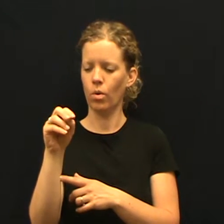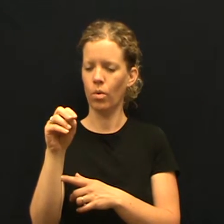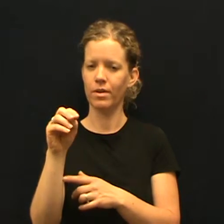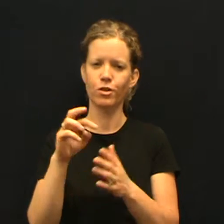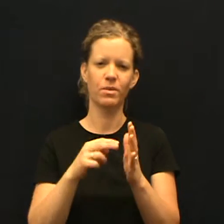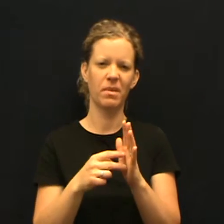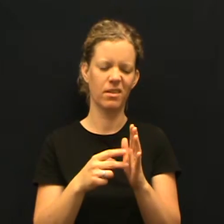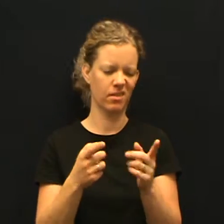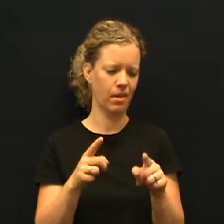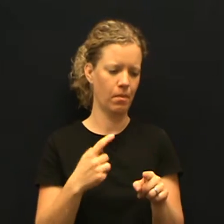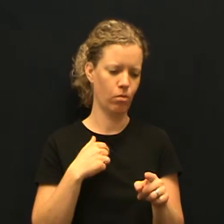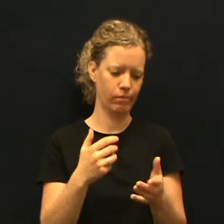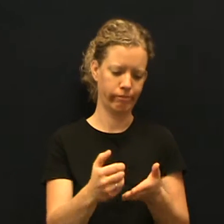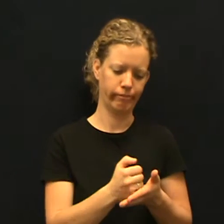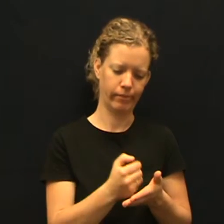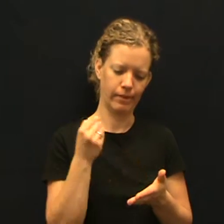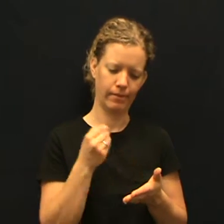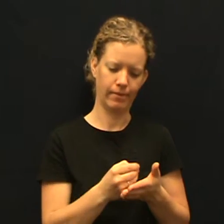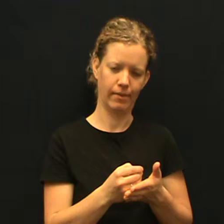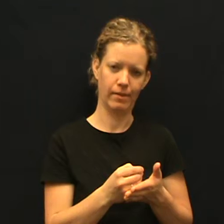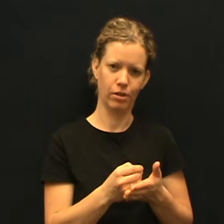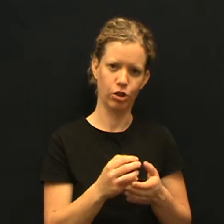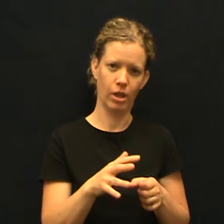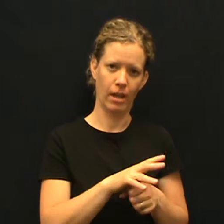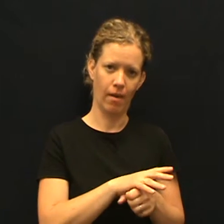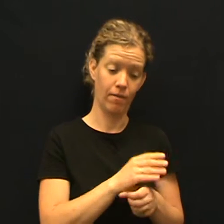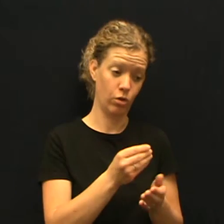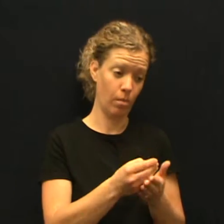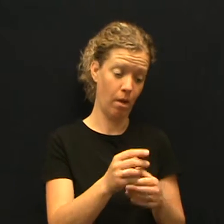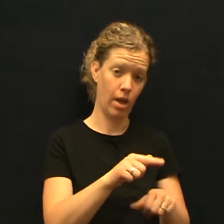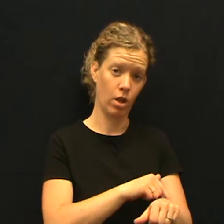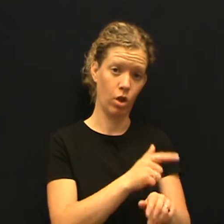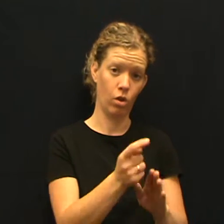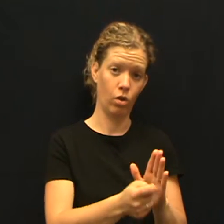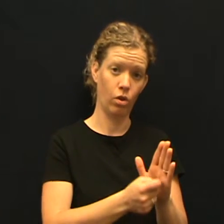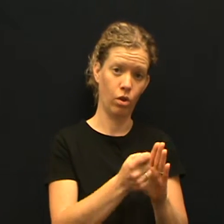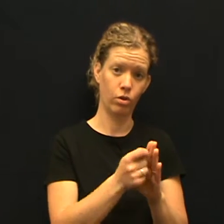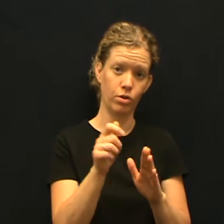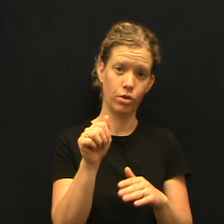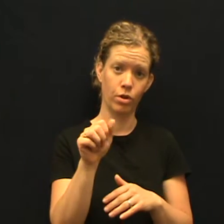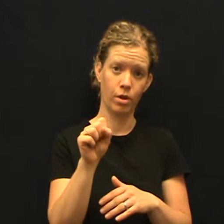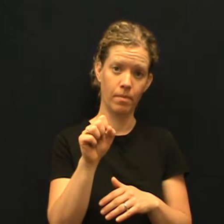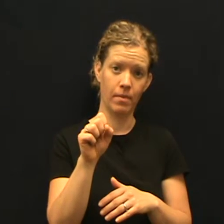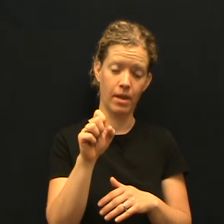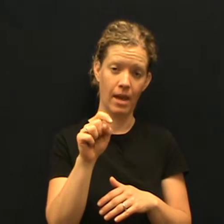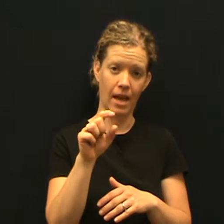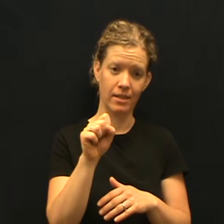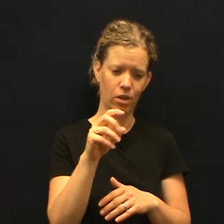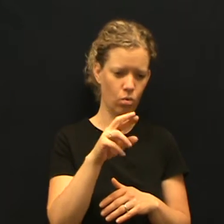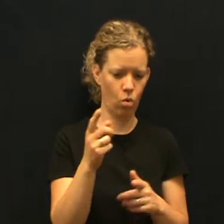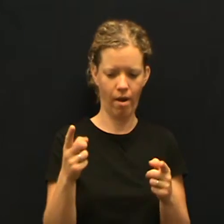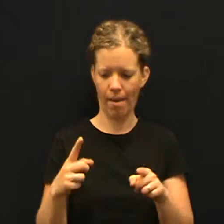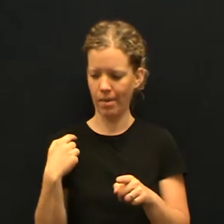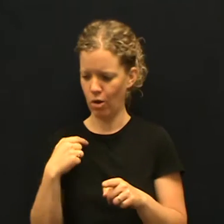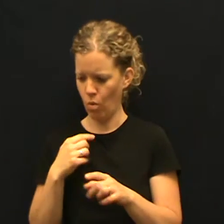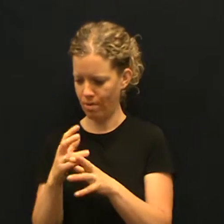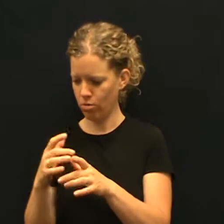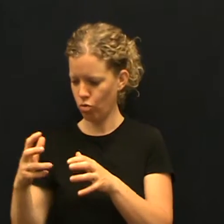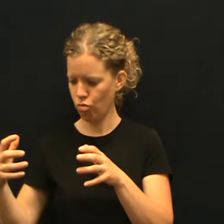to purchase our long-term assets, or conversely, whether we have to borrow to grow, and increasing